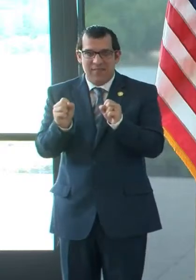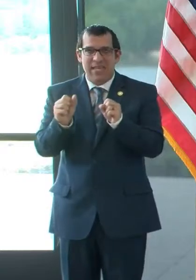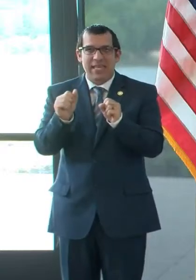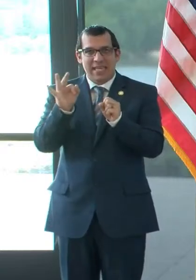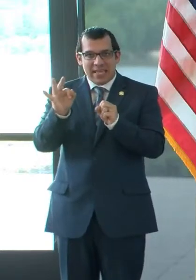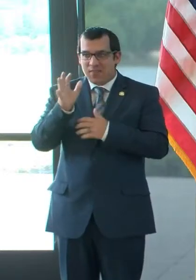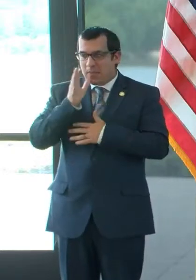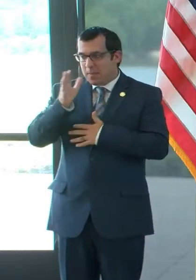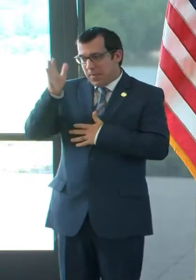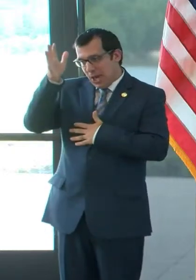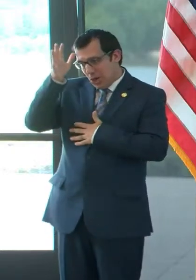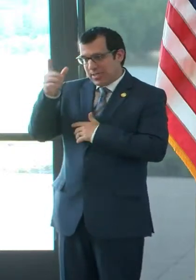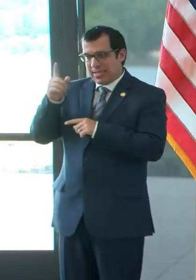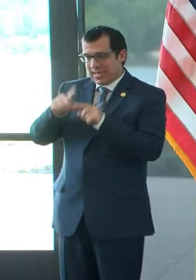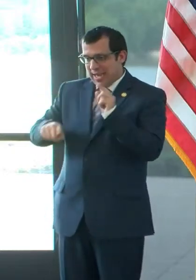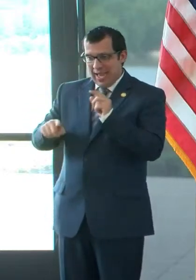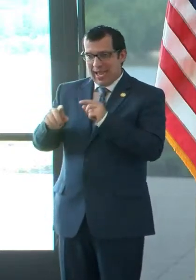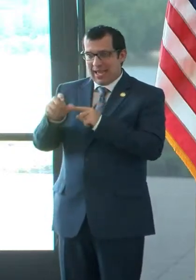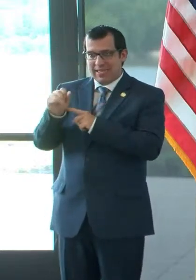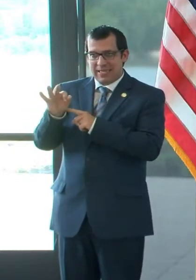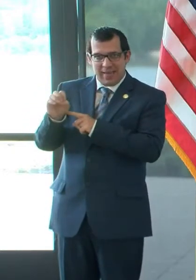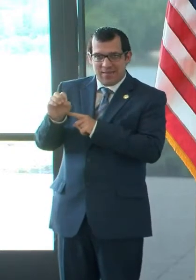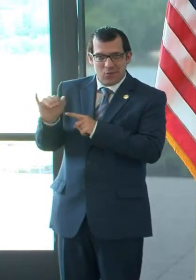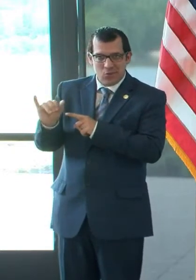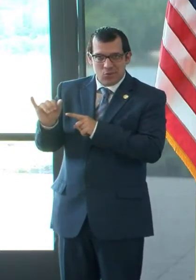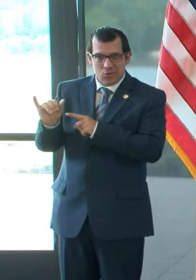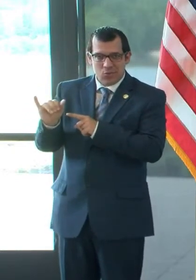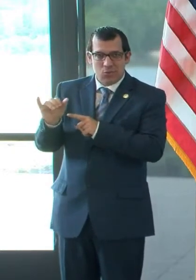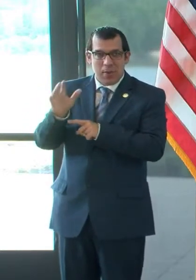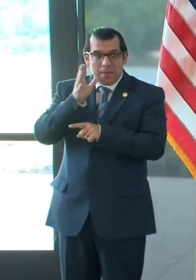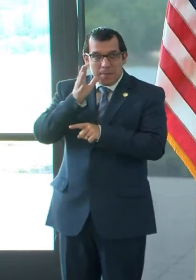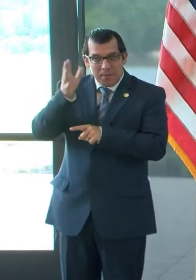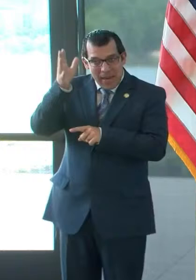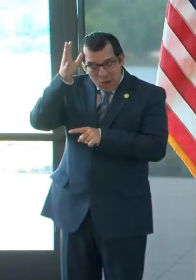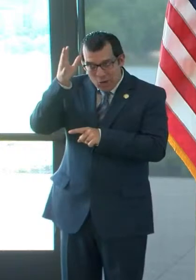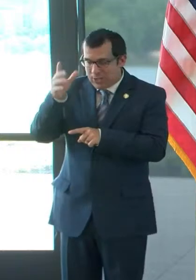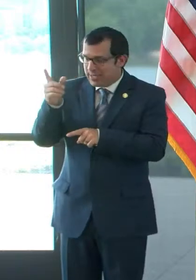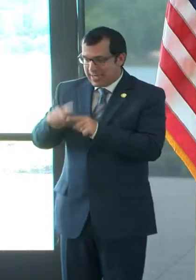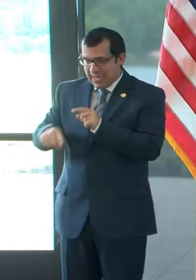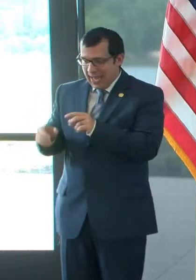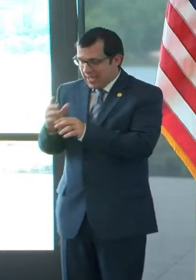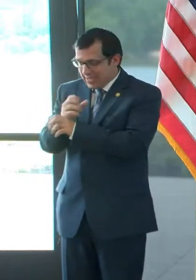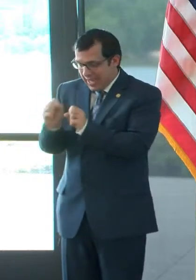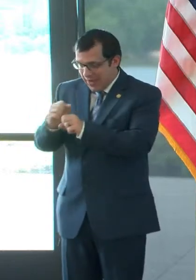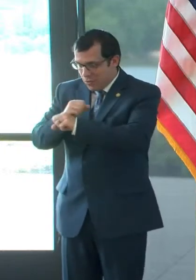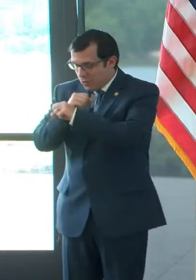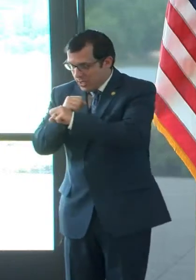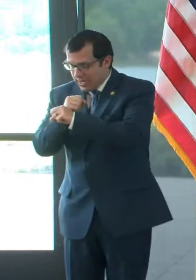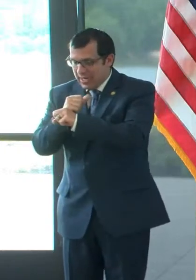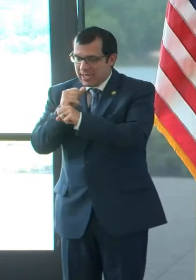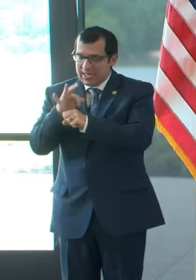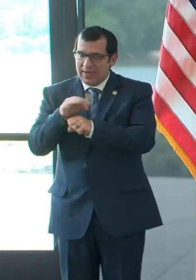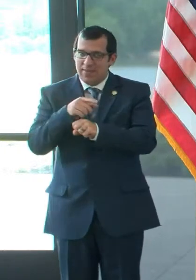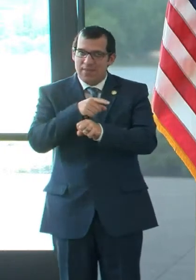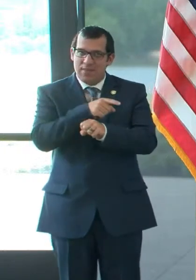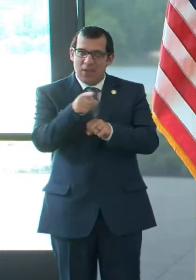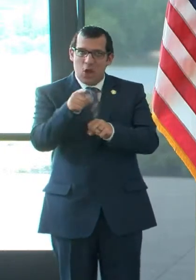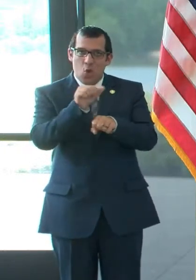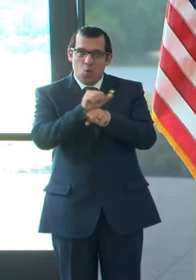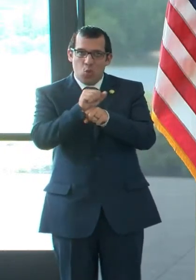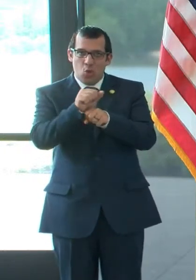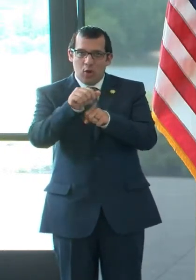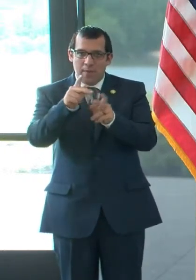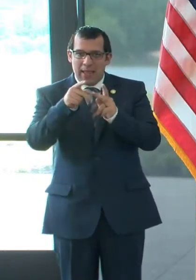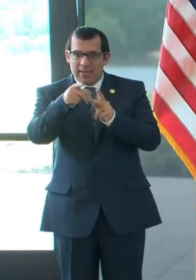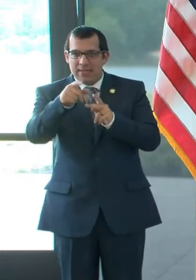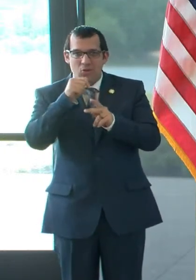their parents cannot remain safe. Their parents will not be able to remain safe if their work sites are